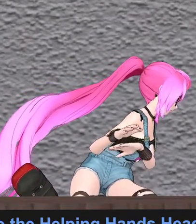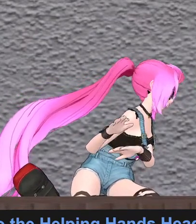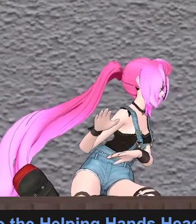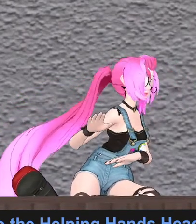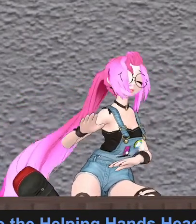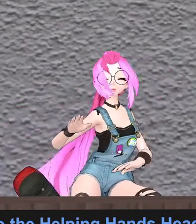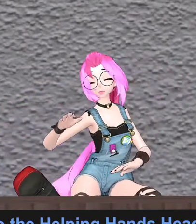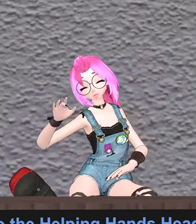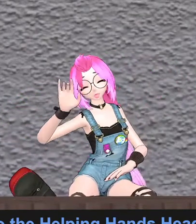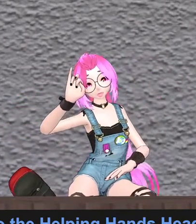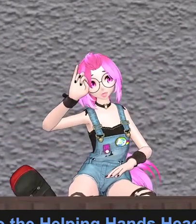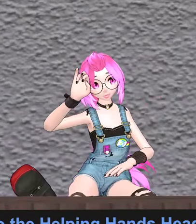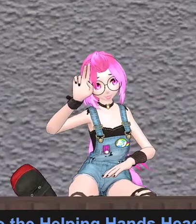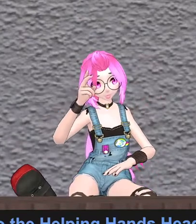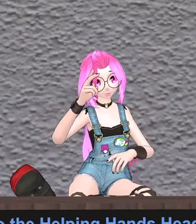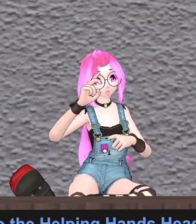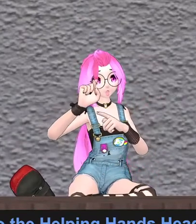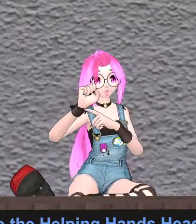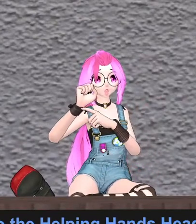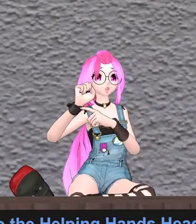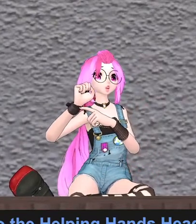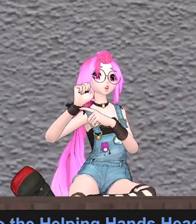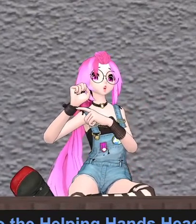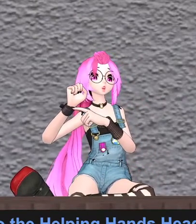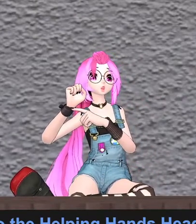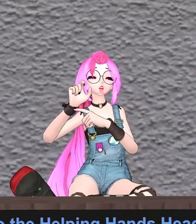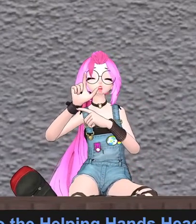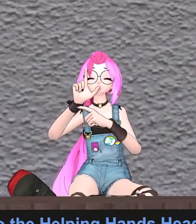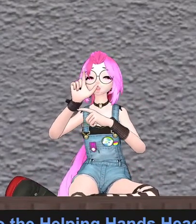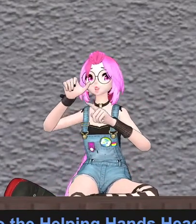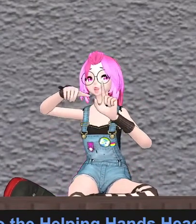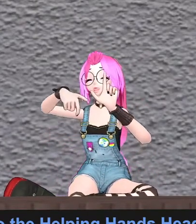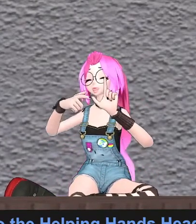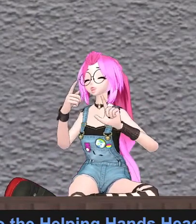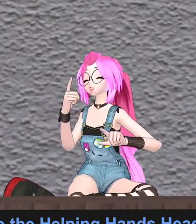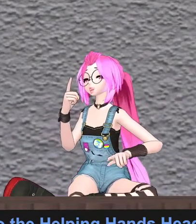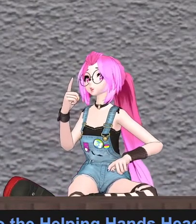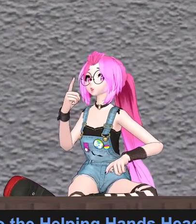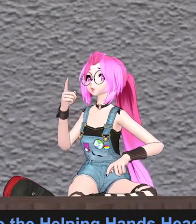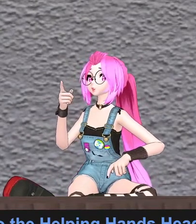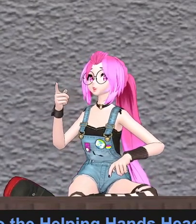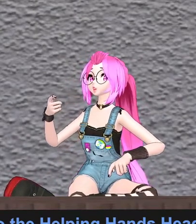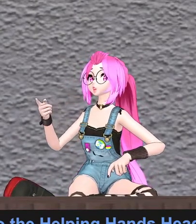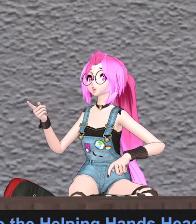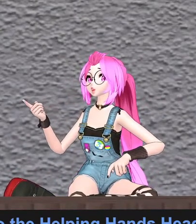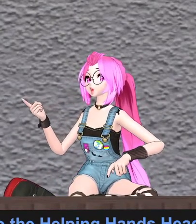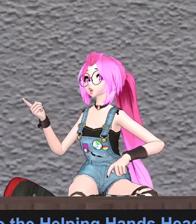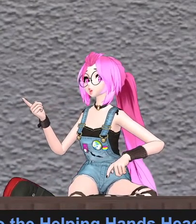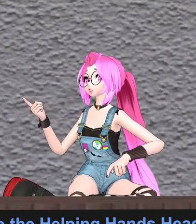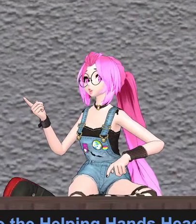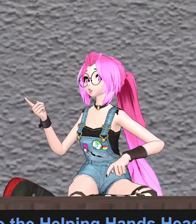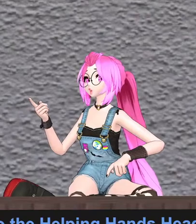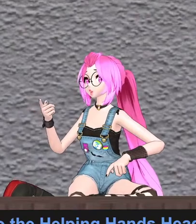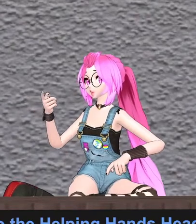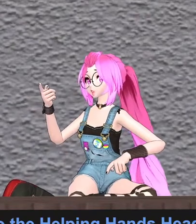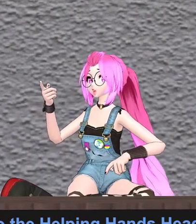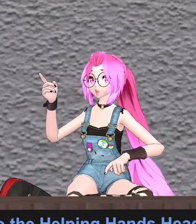Okay, Ireland. Do we have any people from Ireland here today? Any Irish people? Okay,